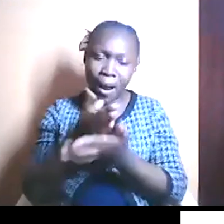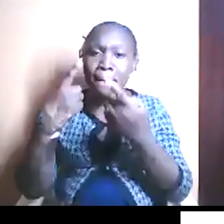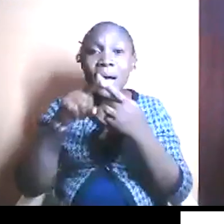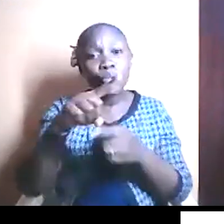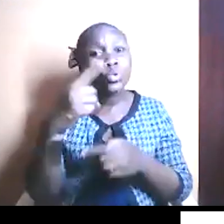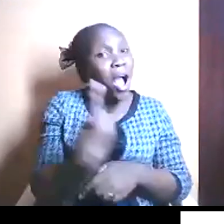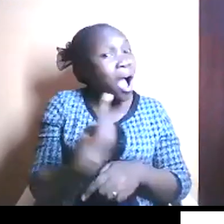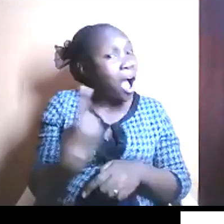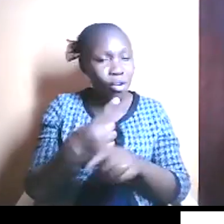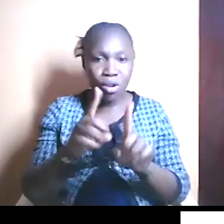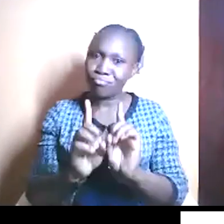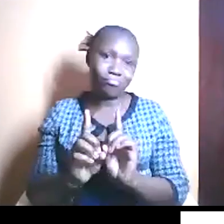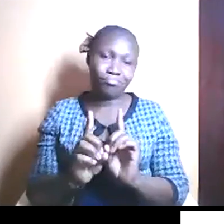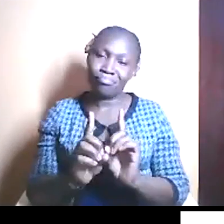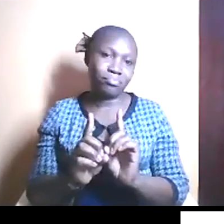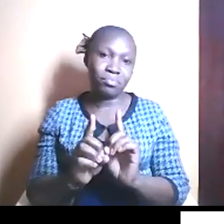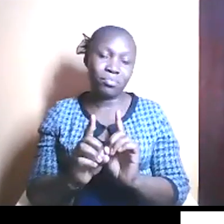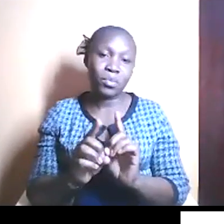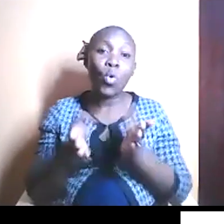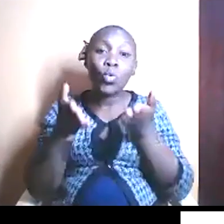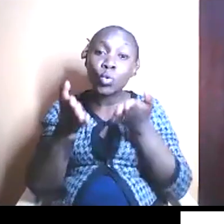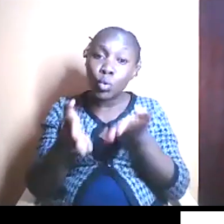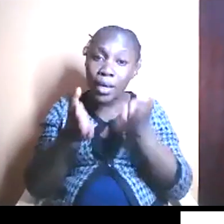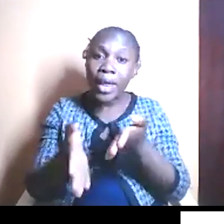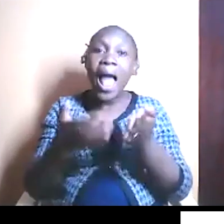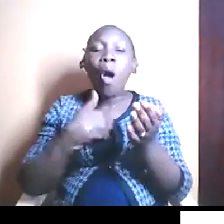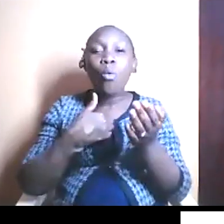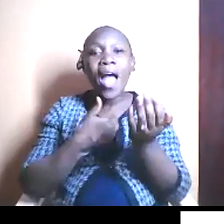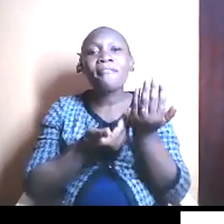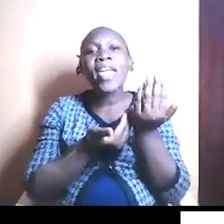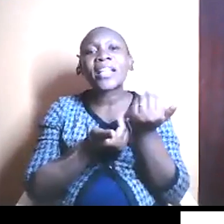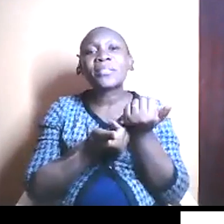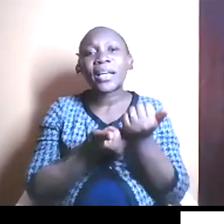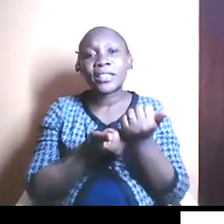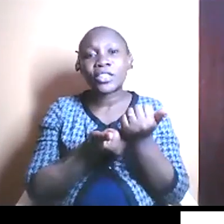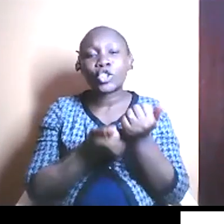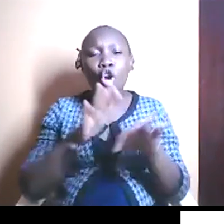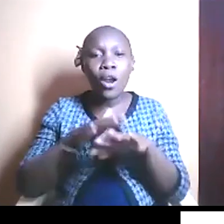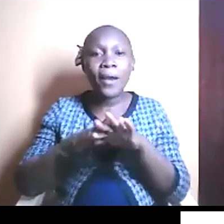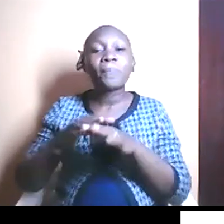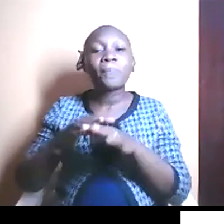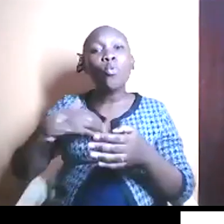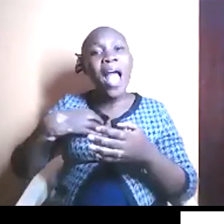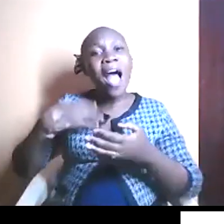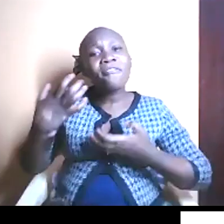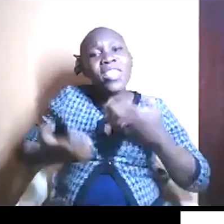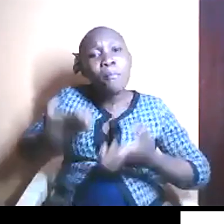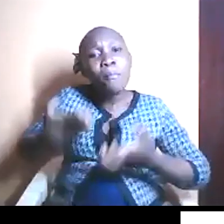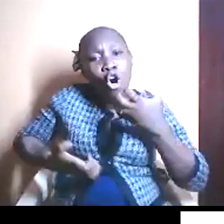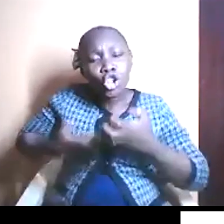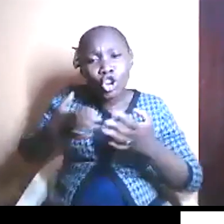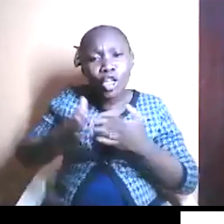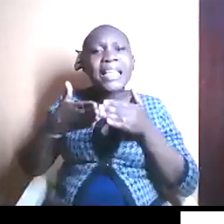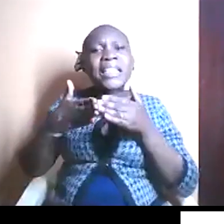alone. And today there are unattainable expectations. There's emotional and sexual harassment. There's demands to